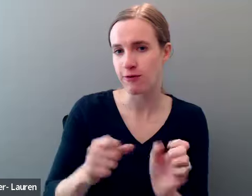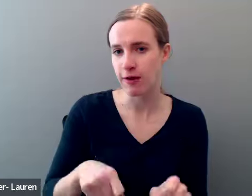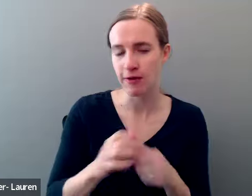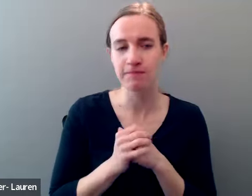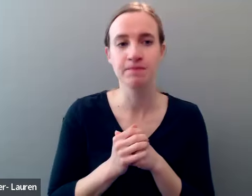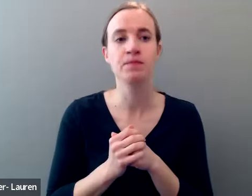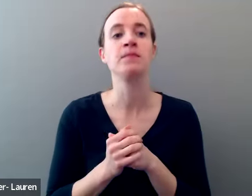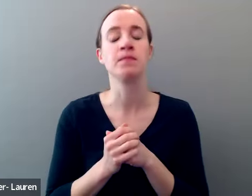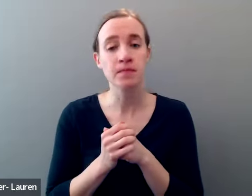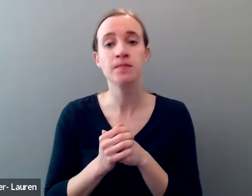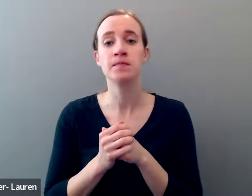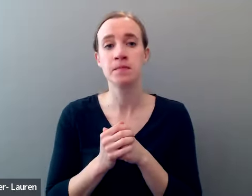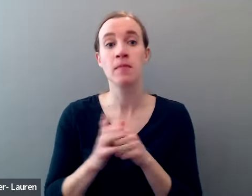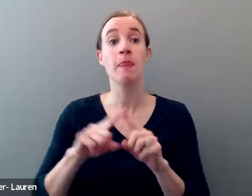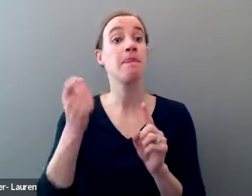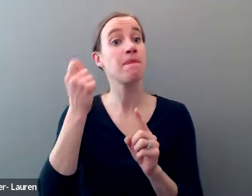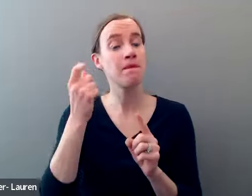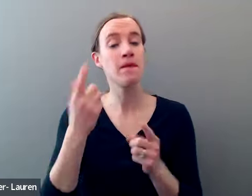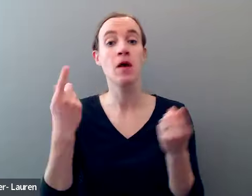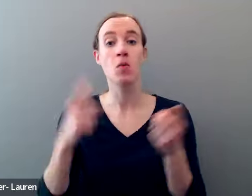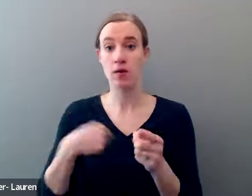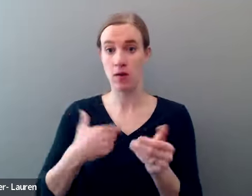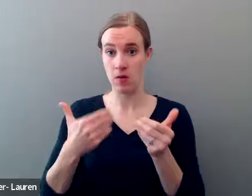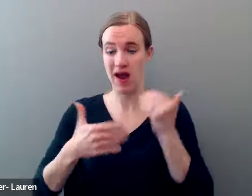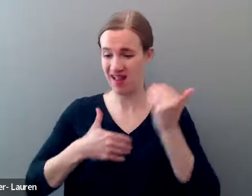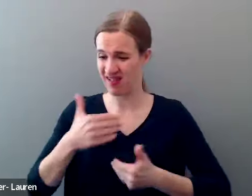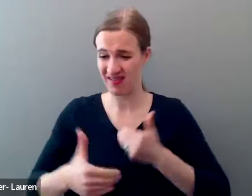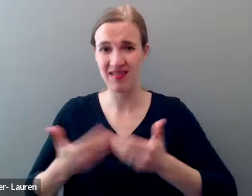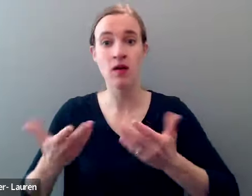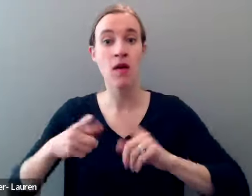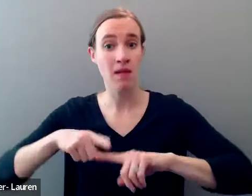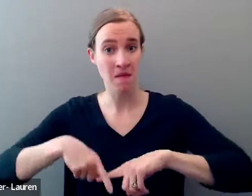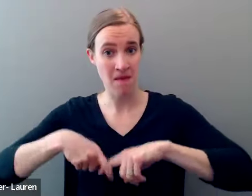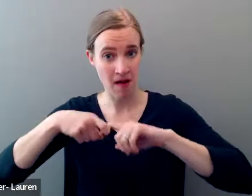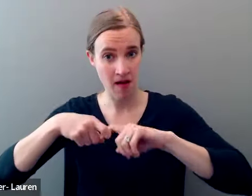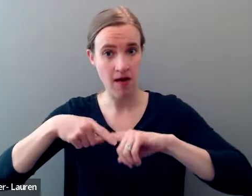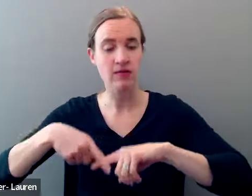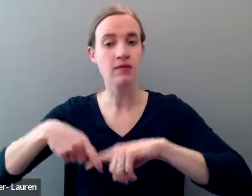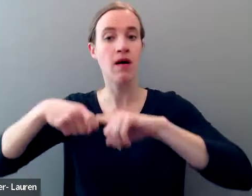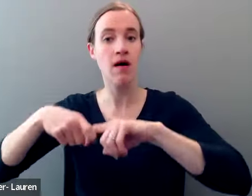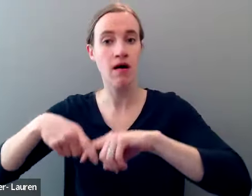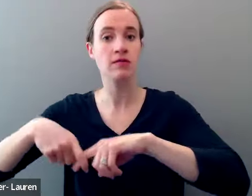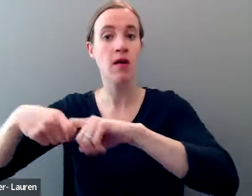But when we can create these little pauses of time throughout our day,